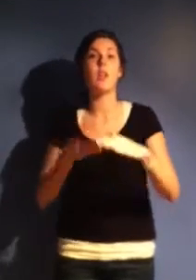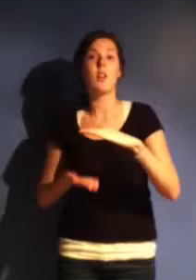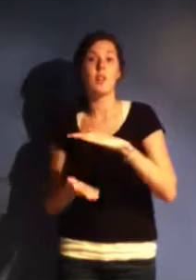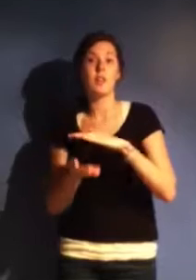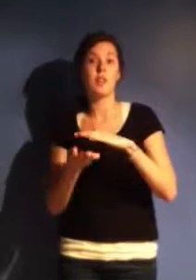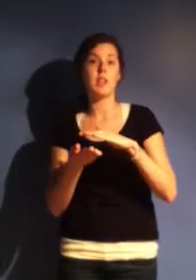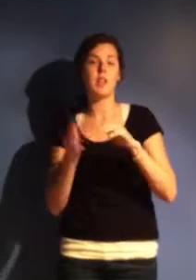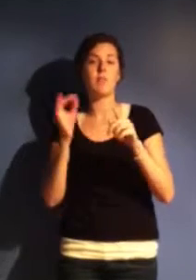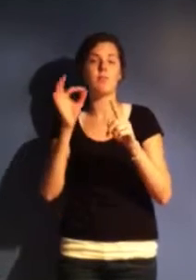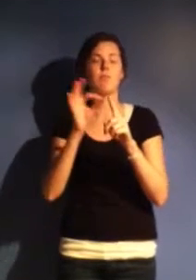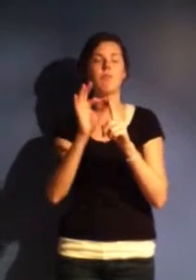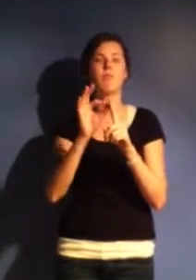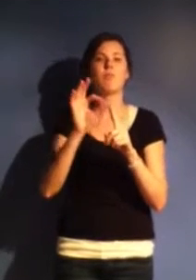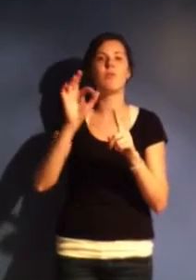As ovens vary